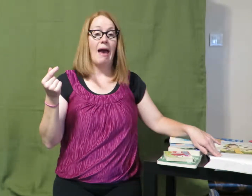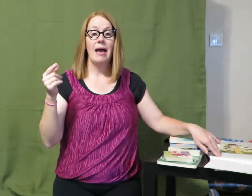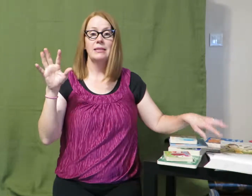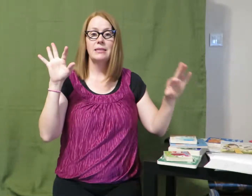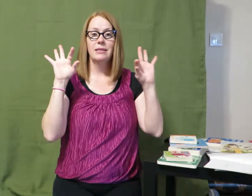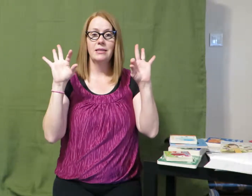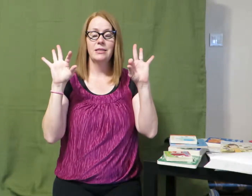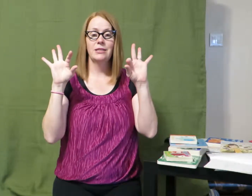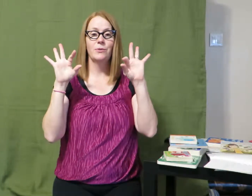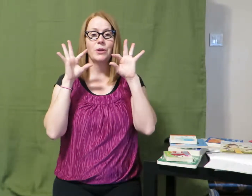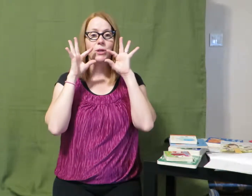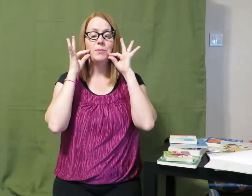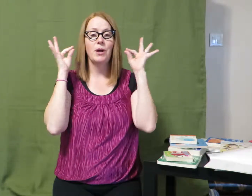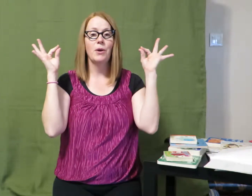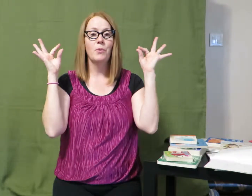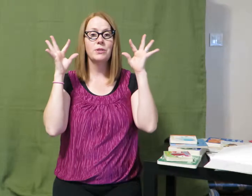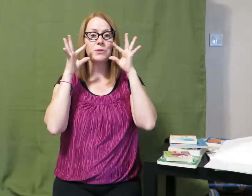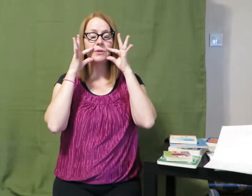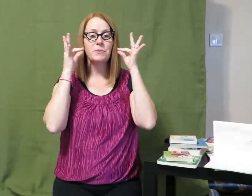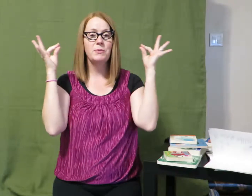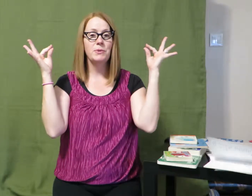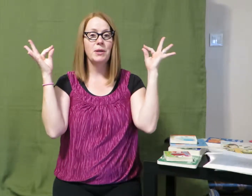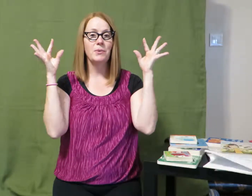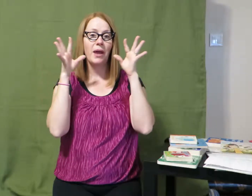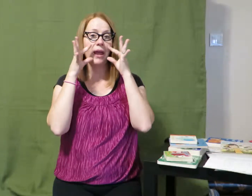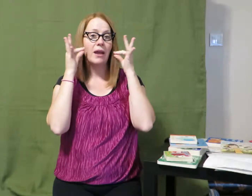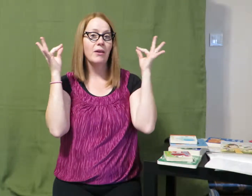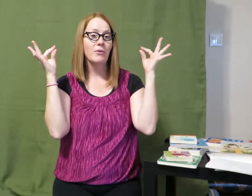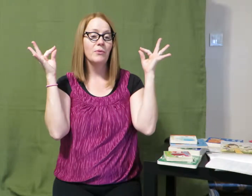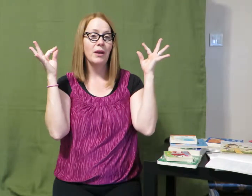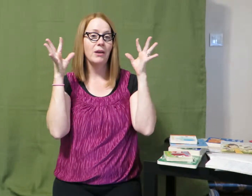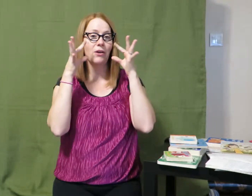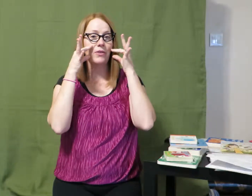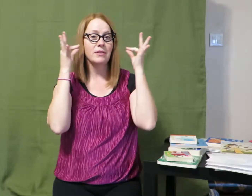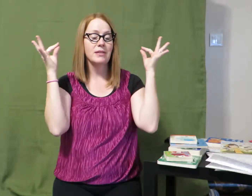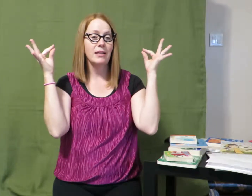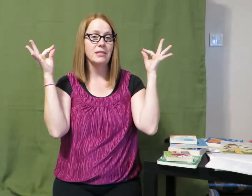Cat, so we're going to be our whiskers pulling away right here at the sides